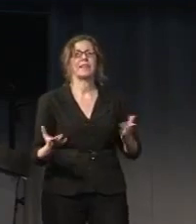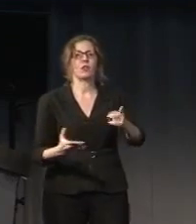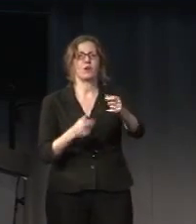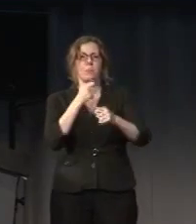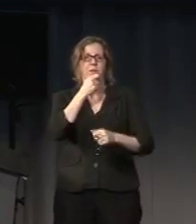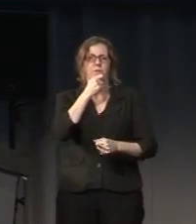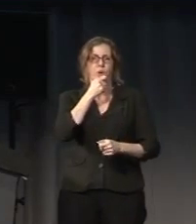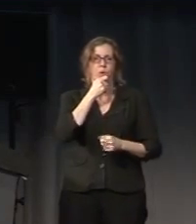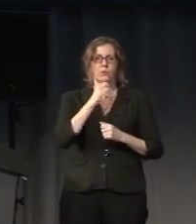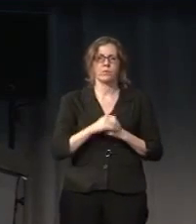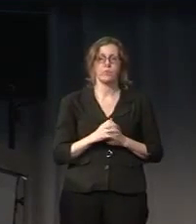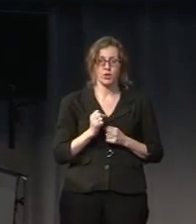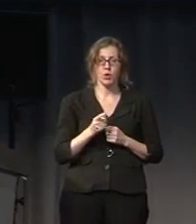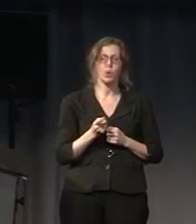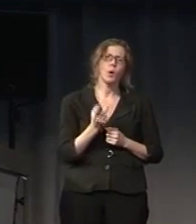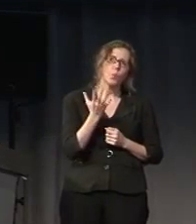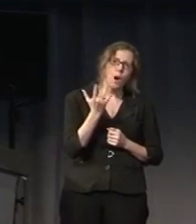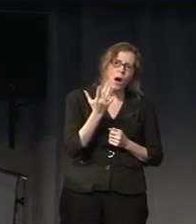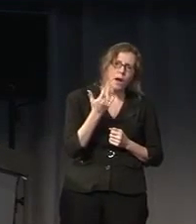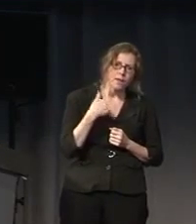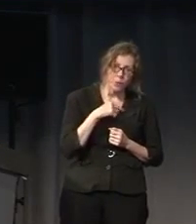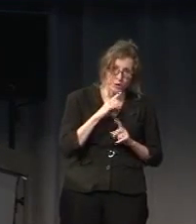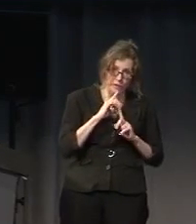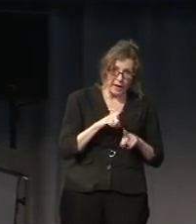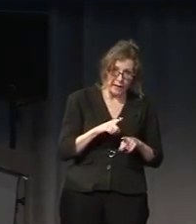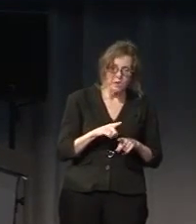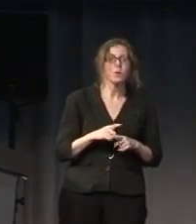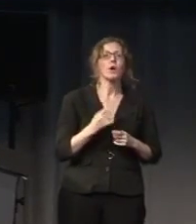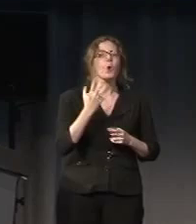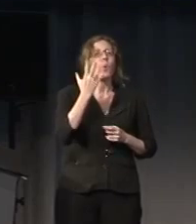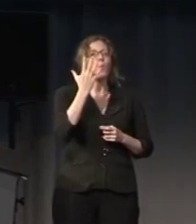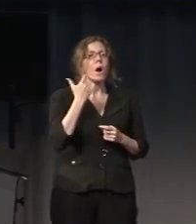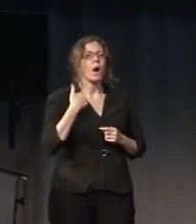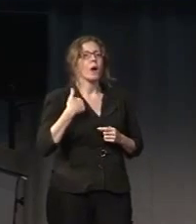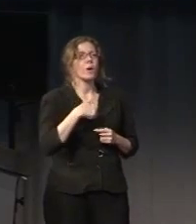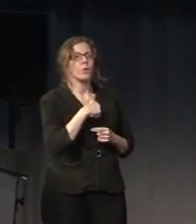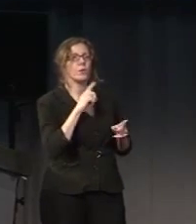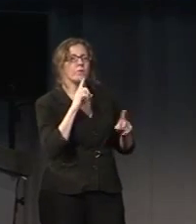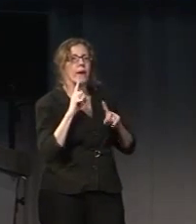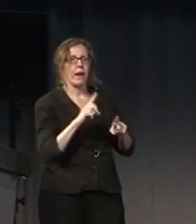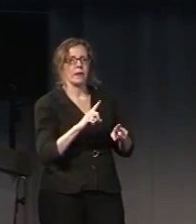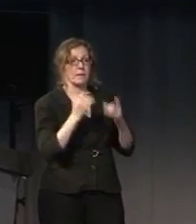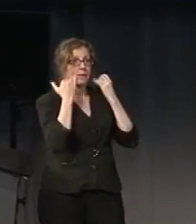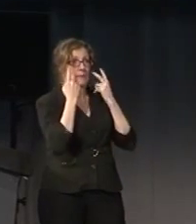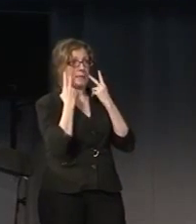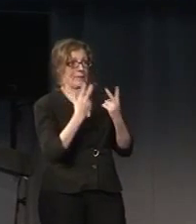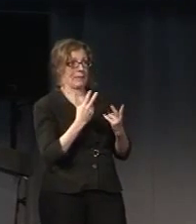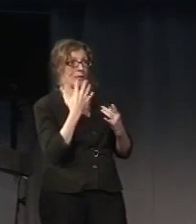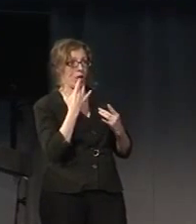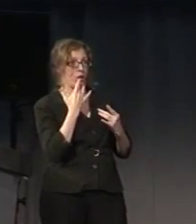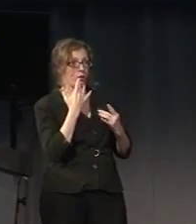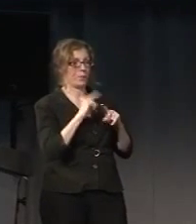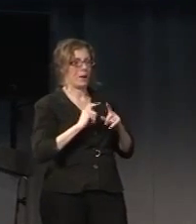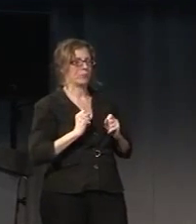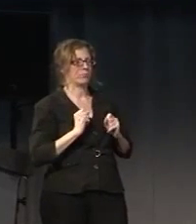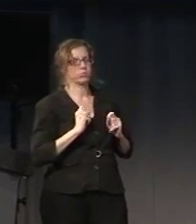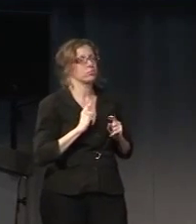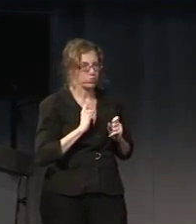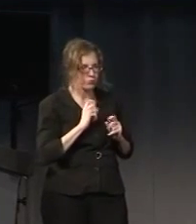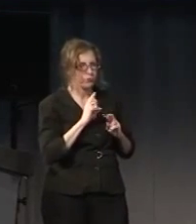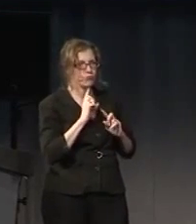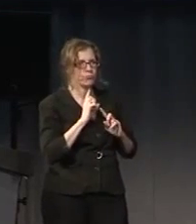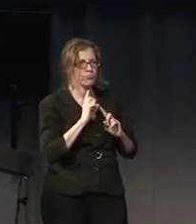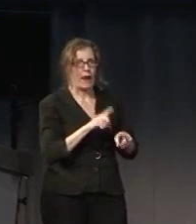So, why is it that we react emotionally? Why is it that we react to color in visceral ways, which is sometimes the intent